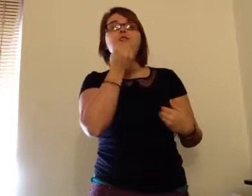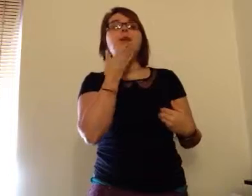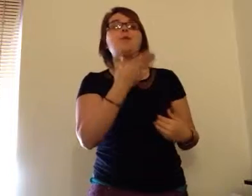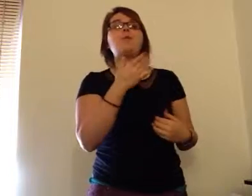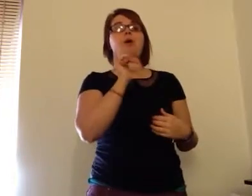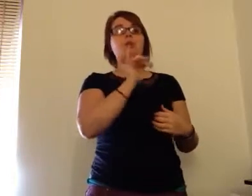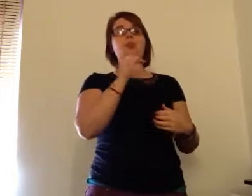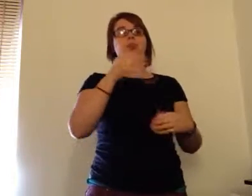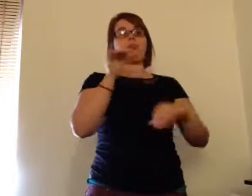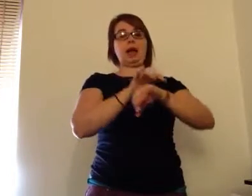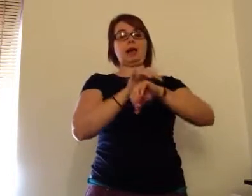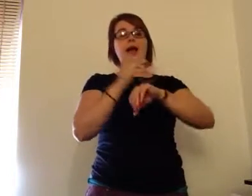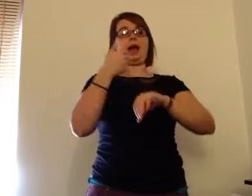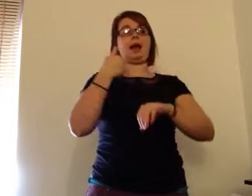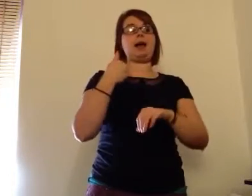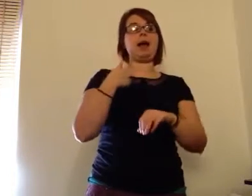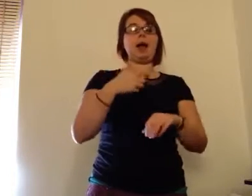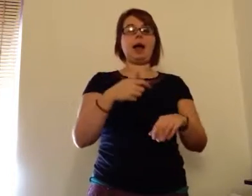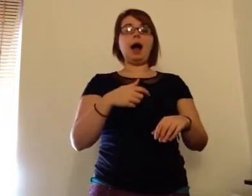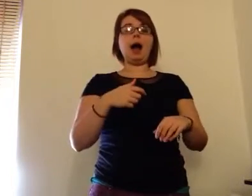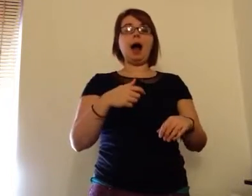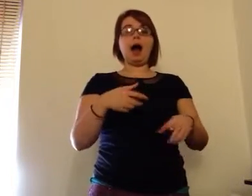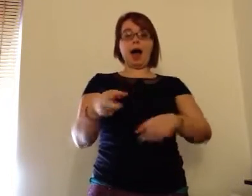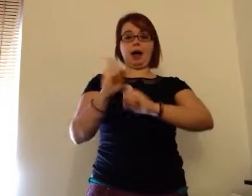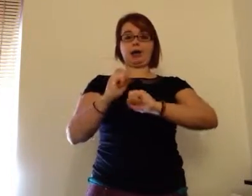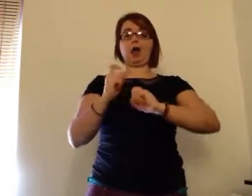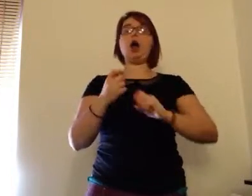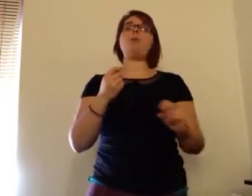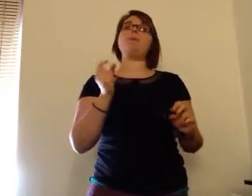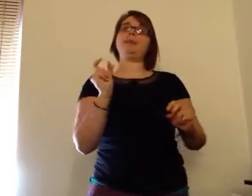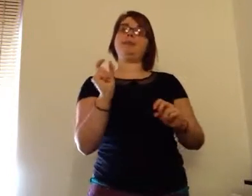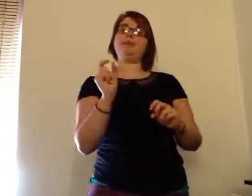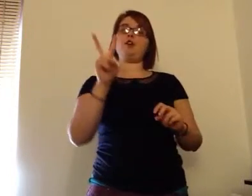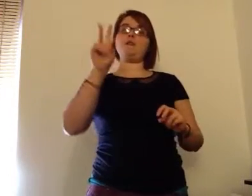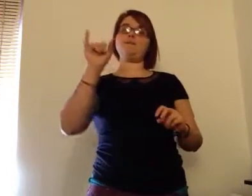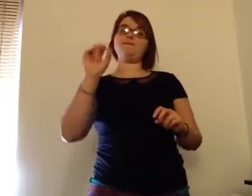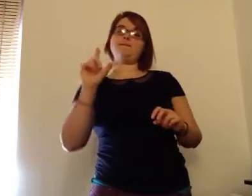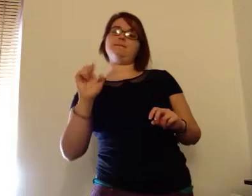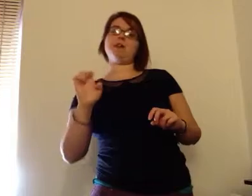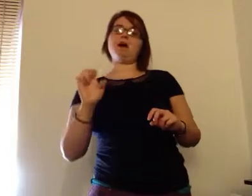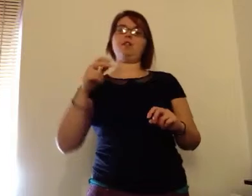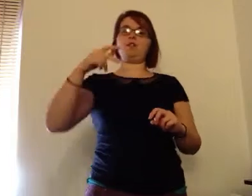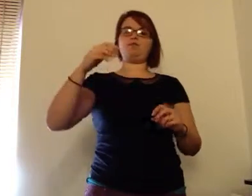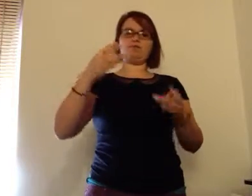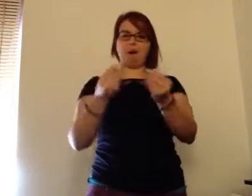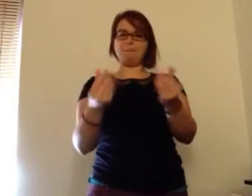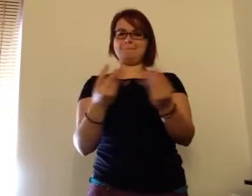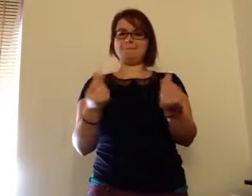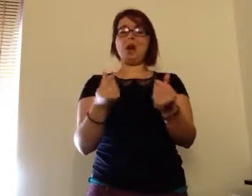I got this little vial of powder that when you pour it into a drink, it turns into jello.